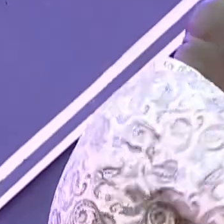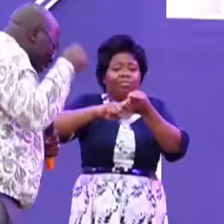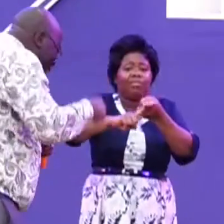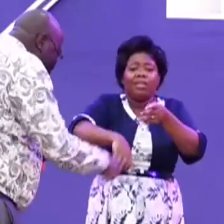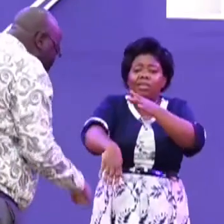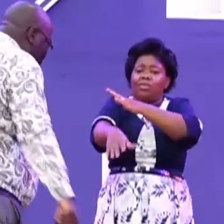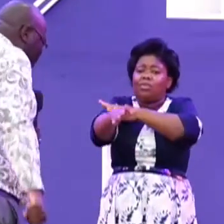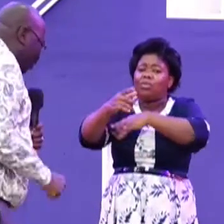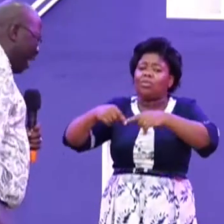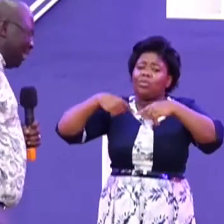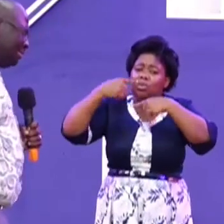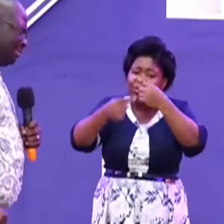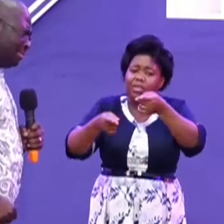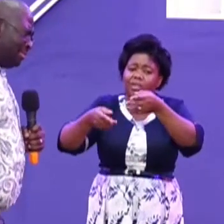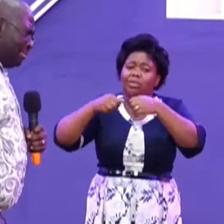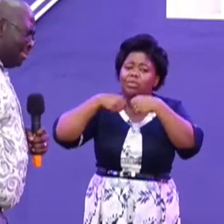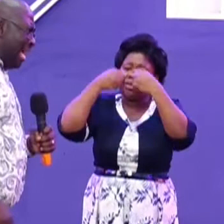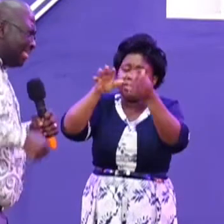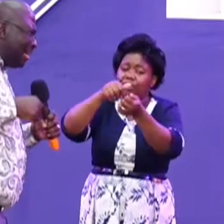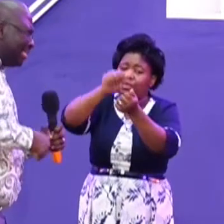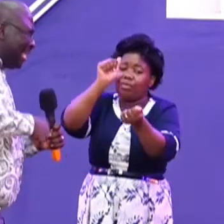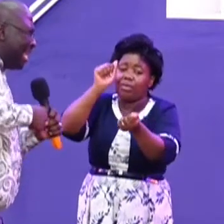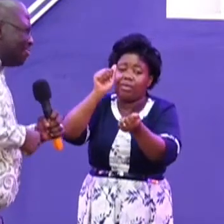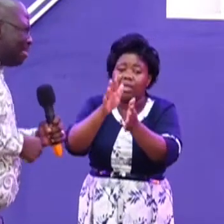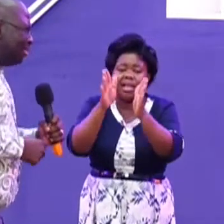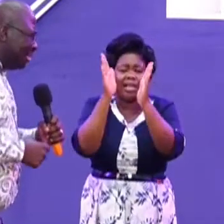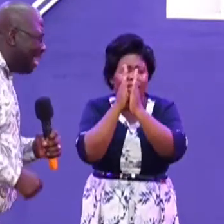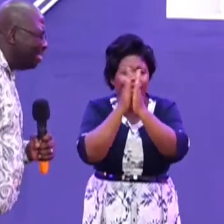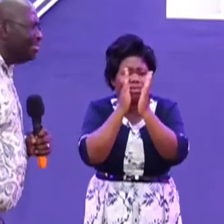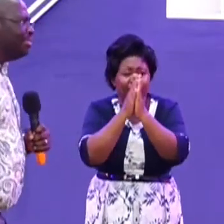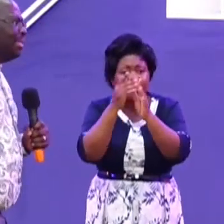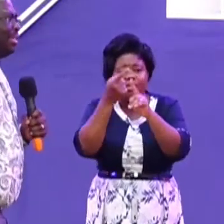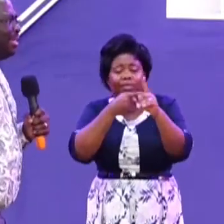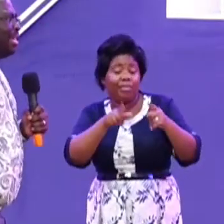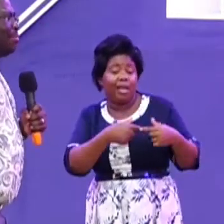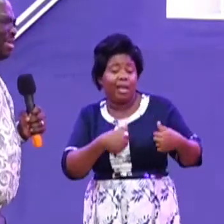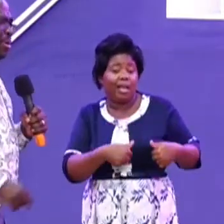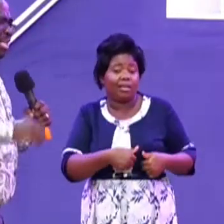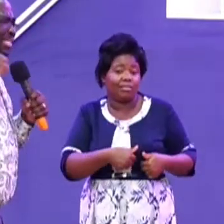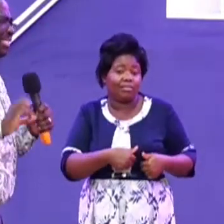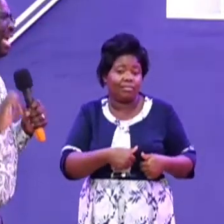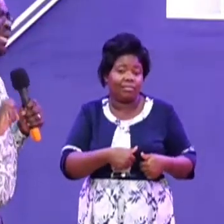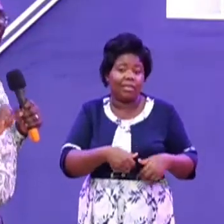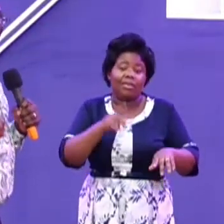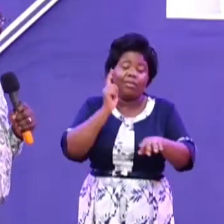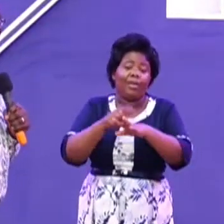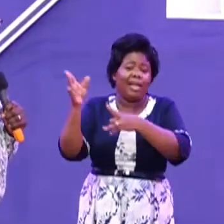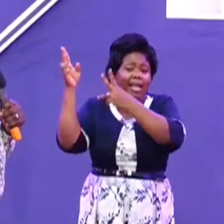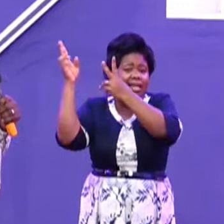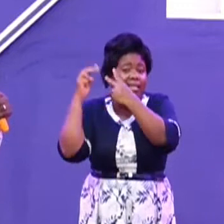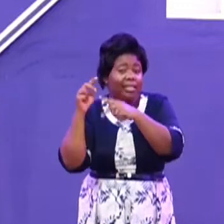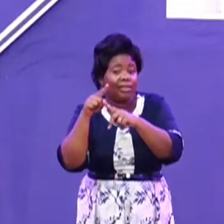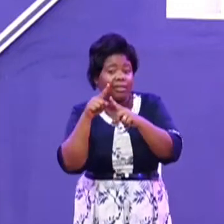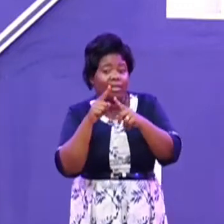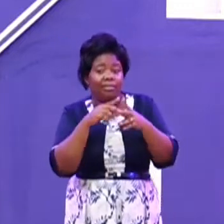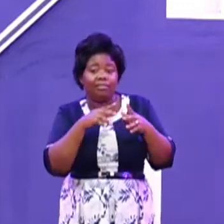you mukama akwongere nnyo kubikulirwa increase revelation for you n'asabire saala ngeva mutima and prayed a prayer from my heart after that